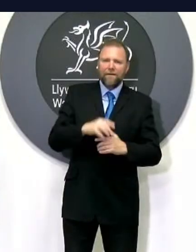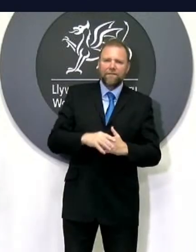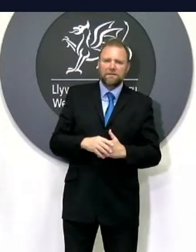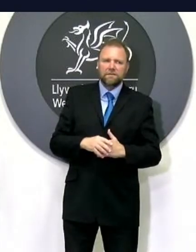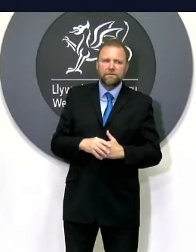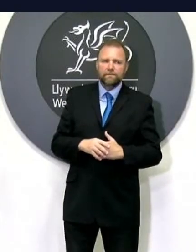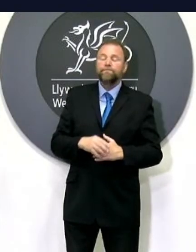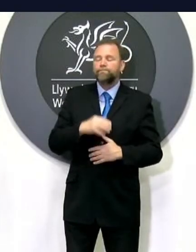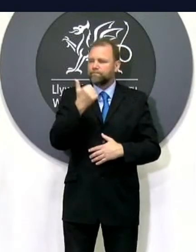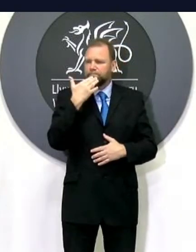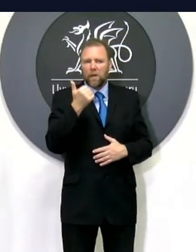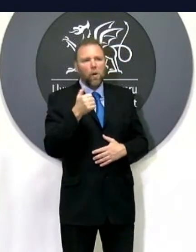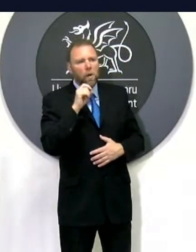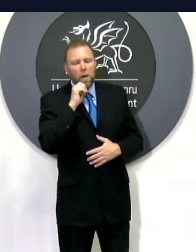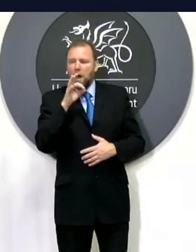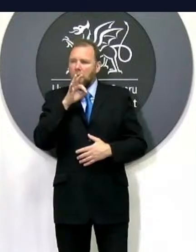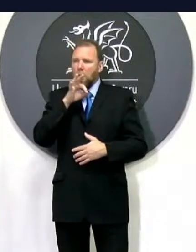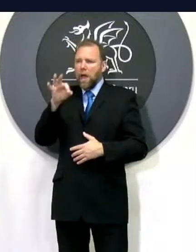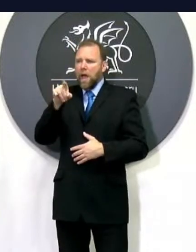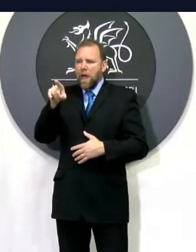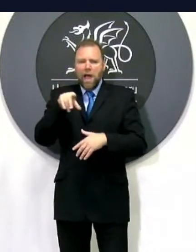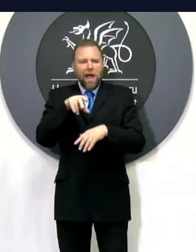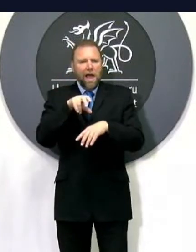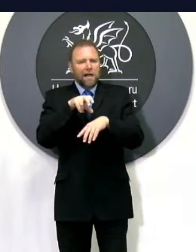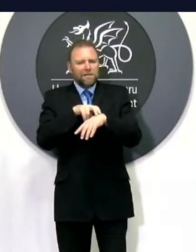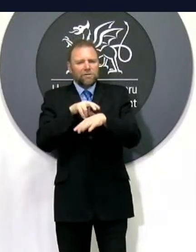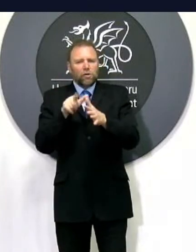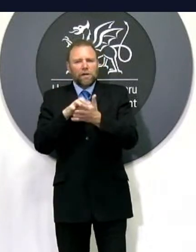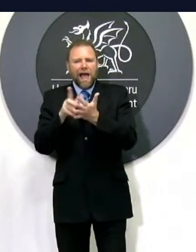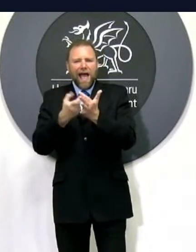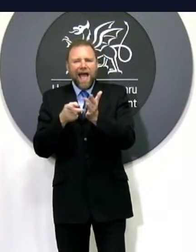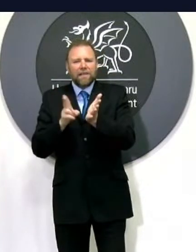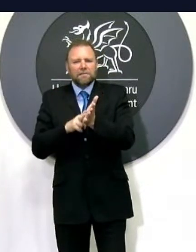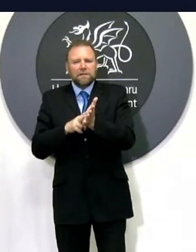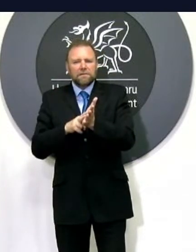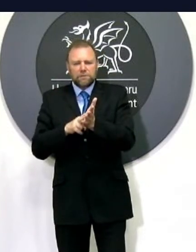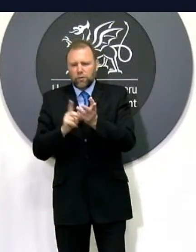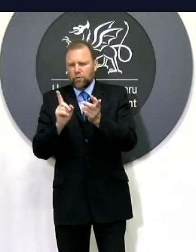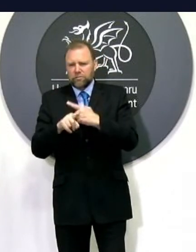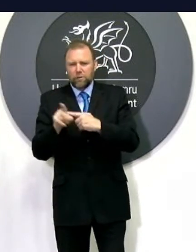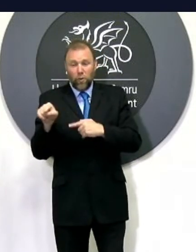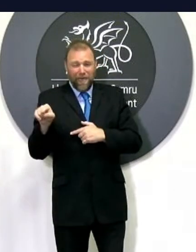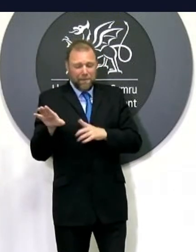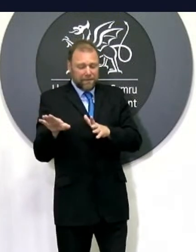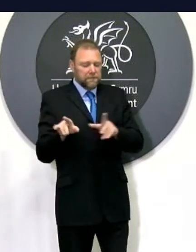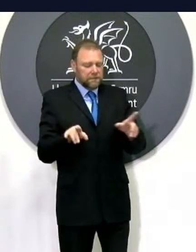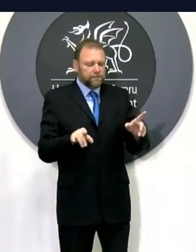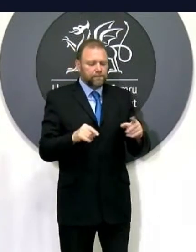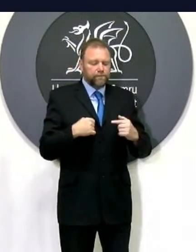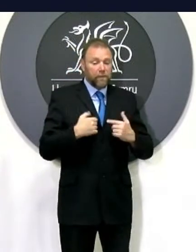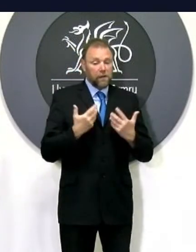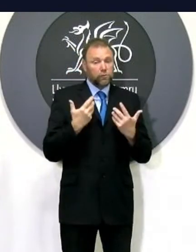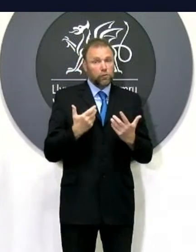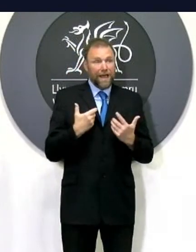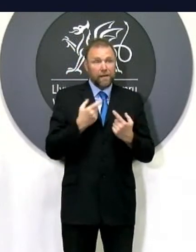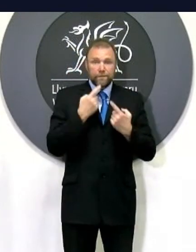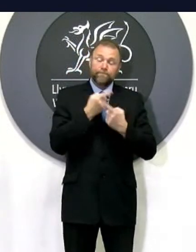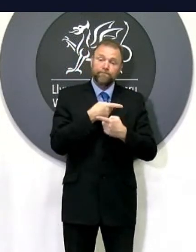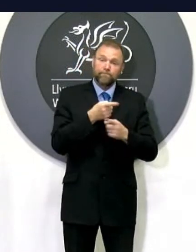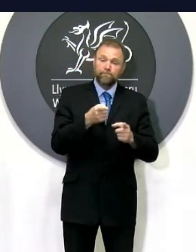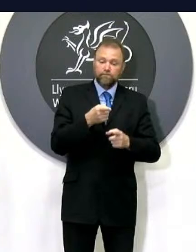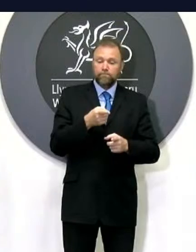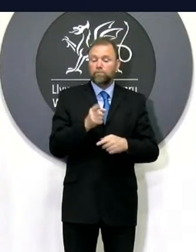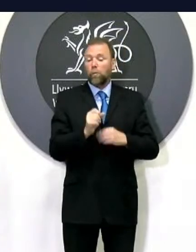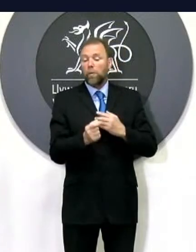ask Dr. Atherton to address those final points. What I've done today is I have set out what is going to